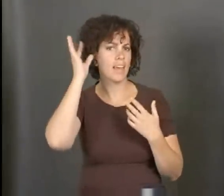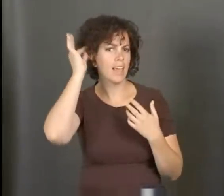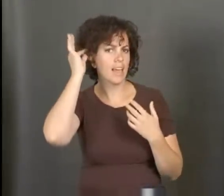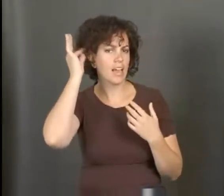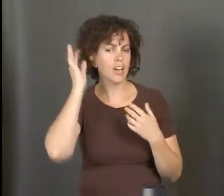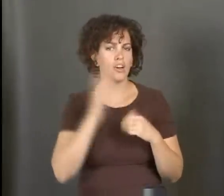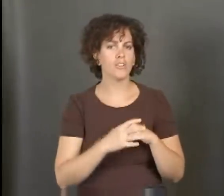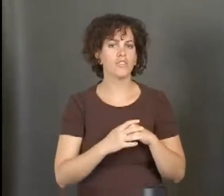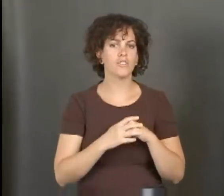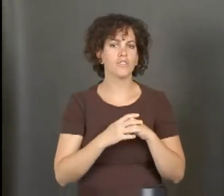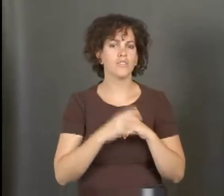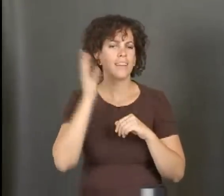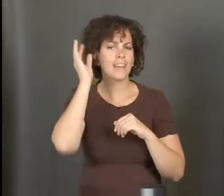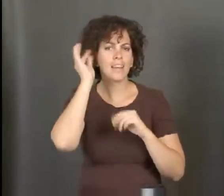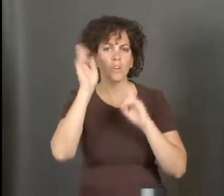Now I'll teach you some signs for hair type